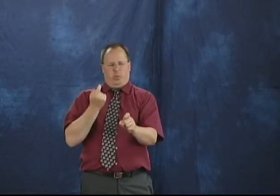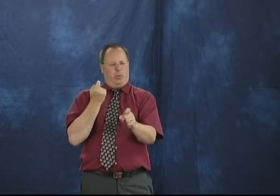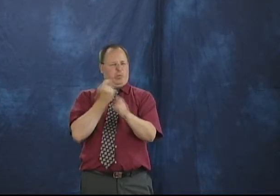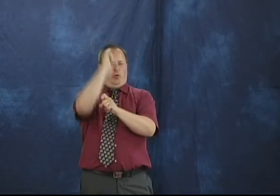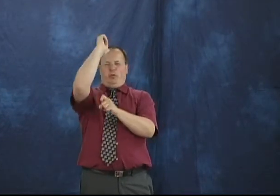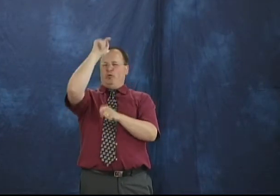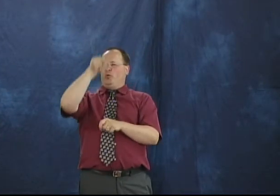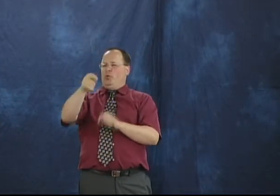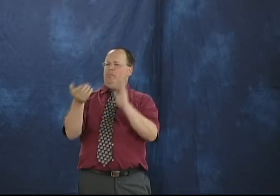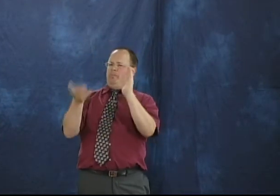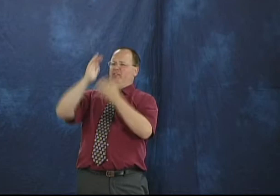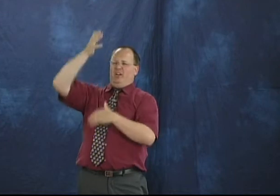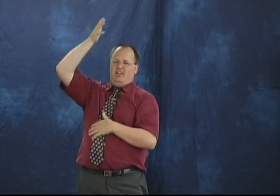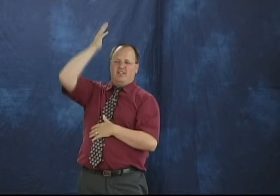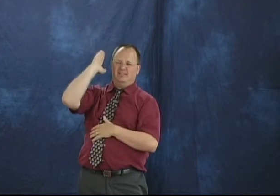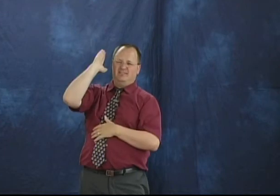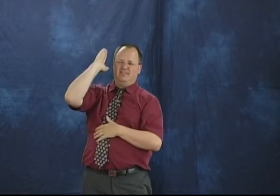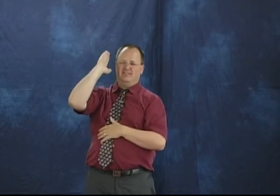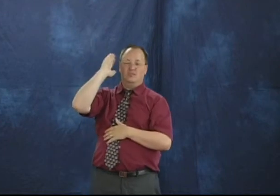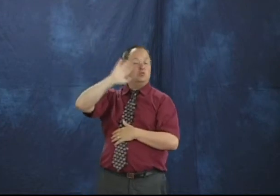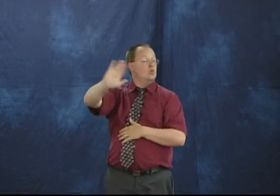All has been corrupted by sin.